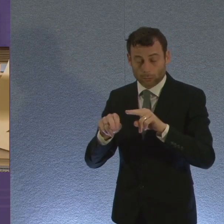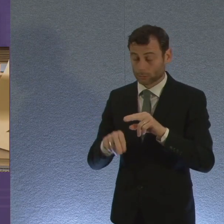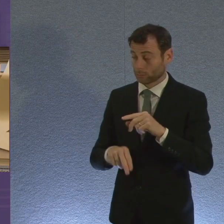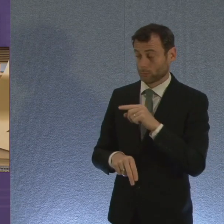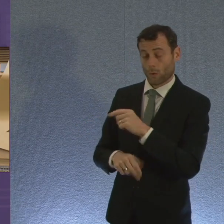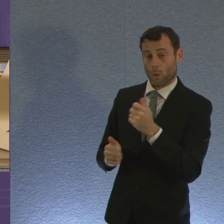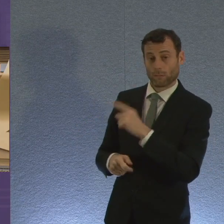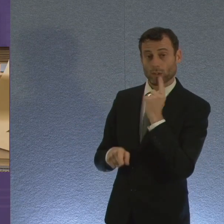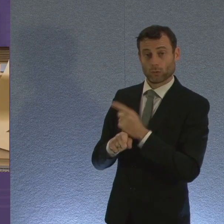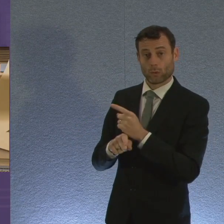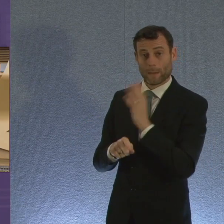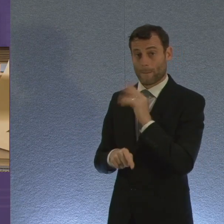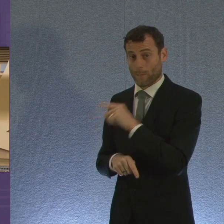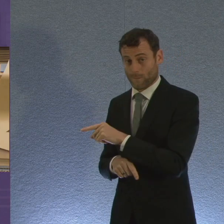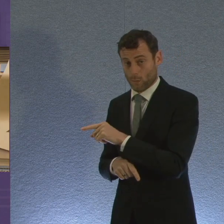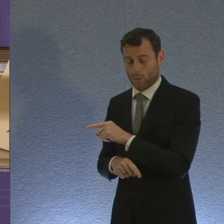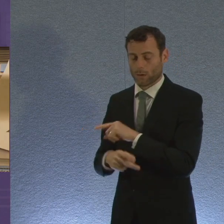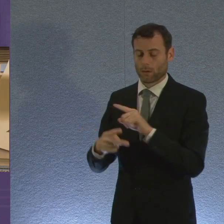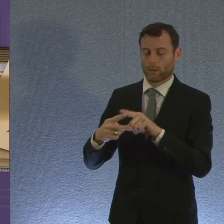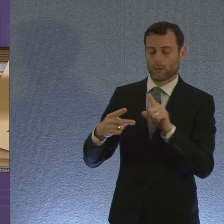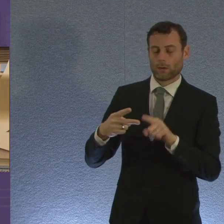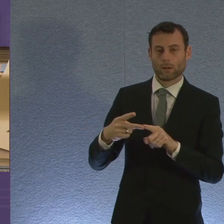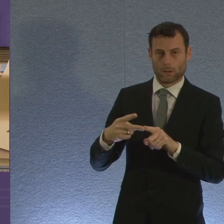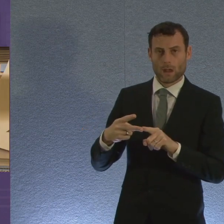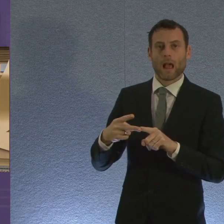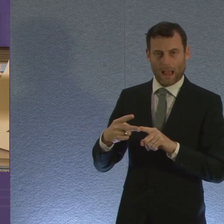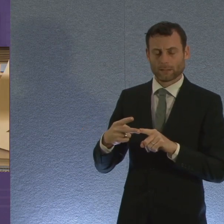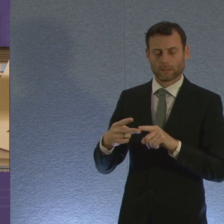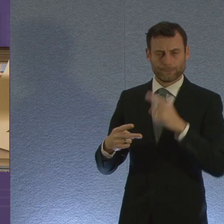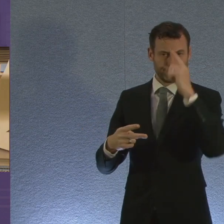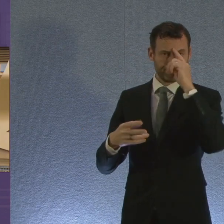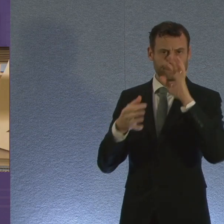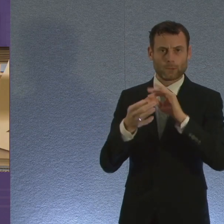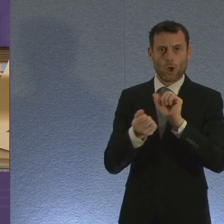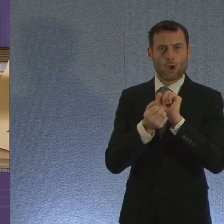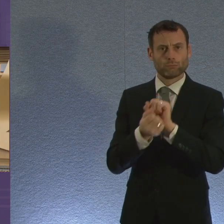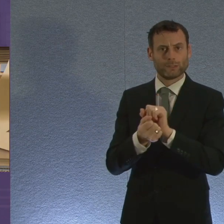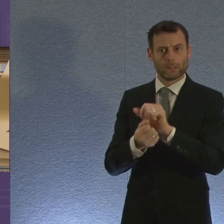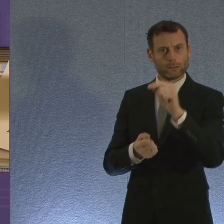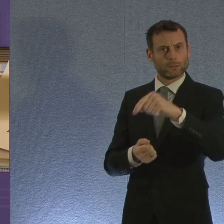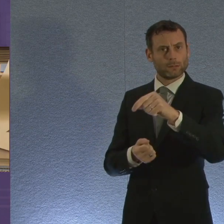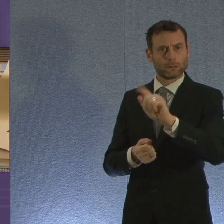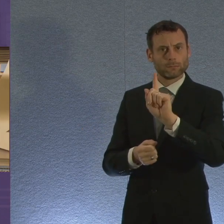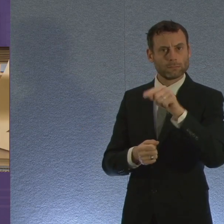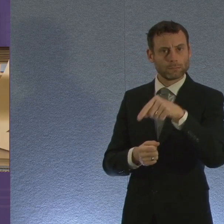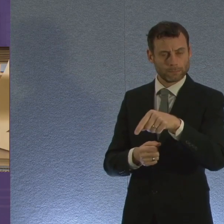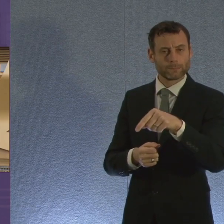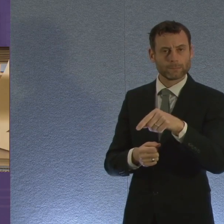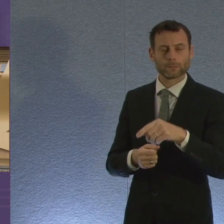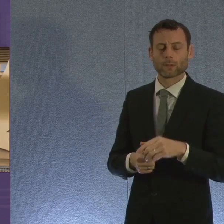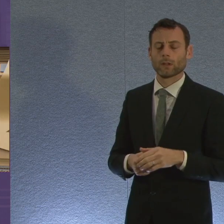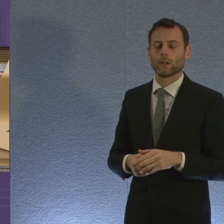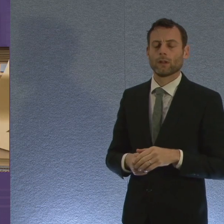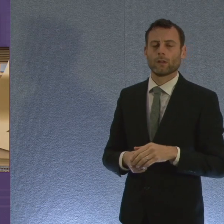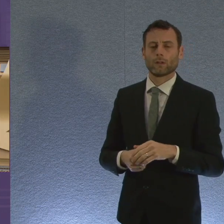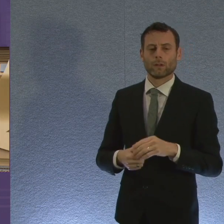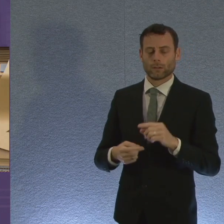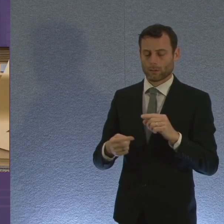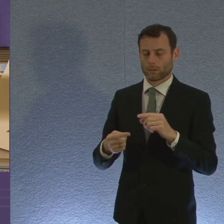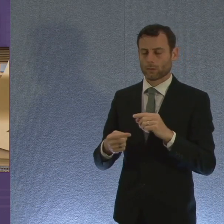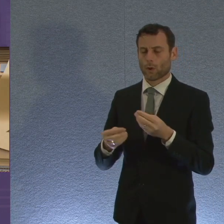referenced, and indeed to provisions around prisons. As I come to speak to the provisions around